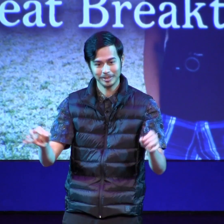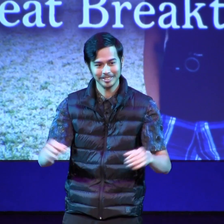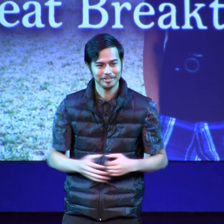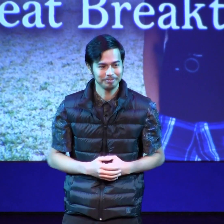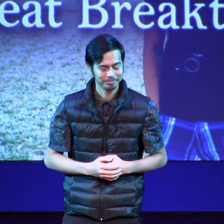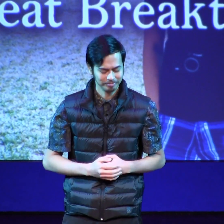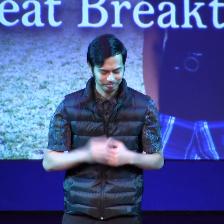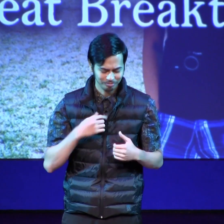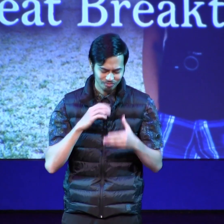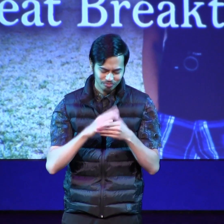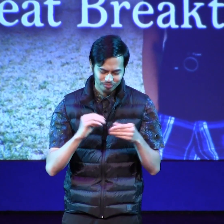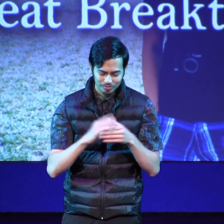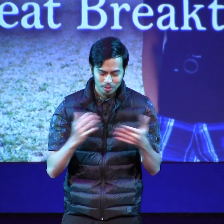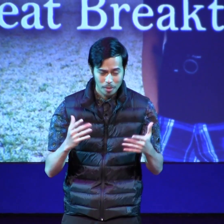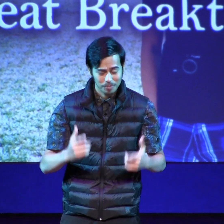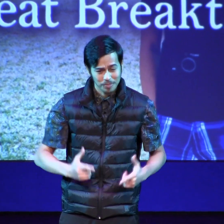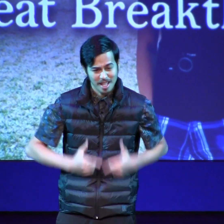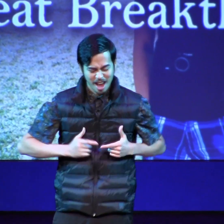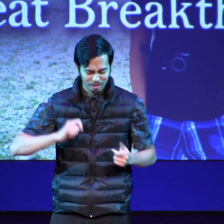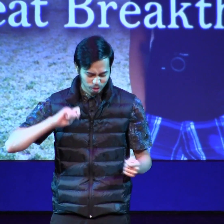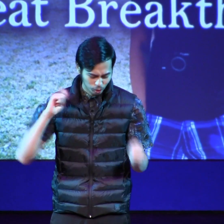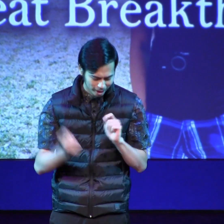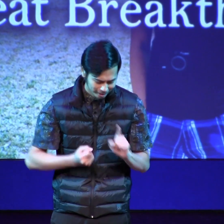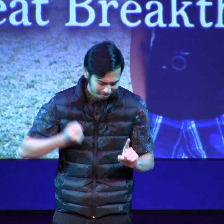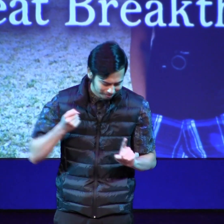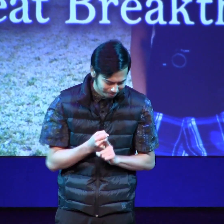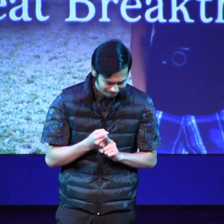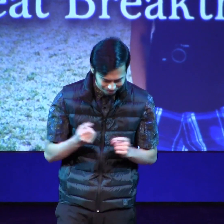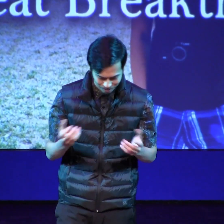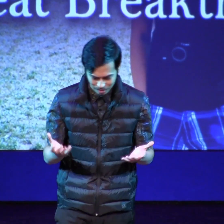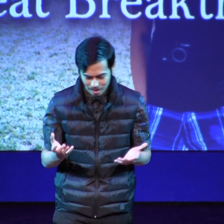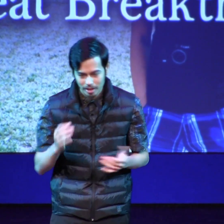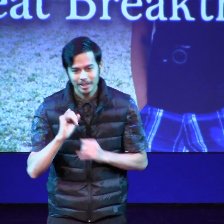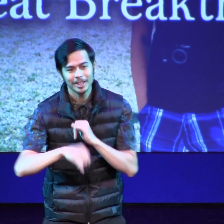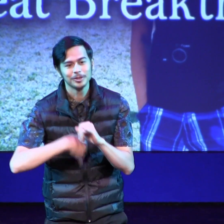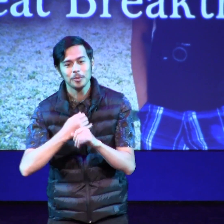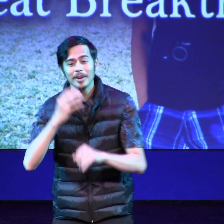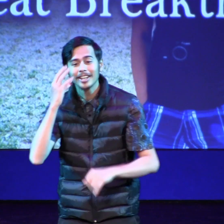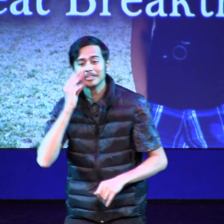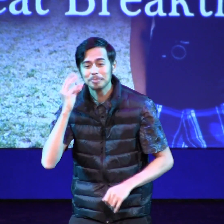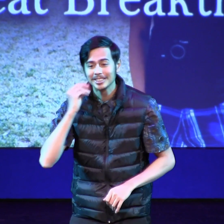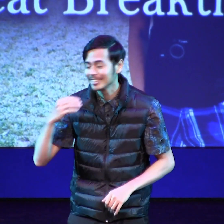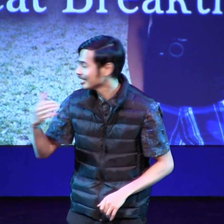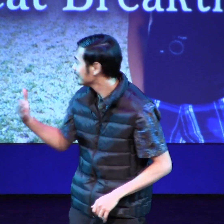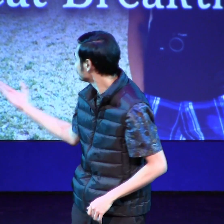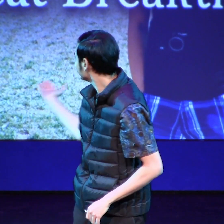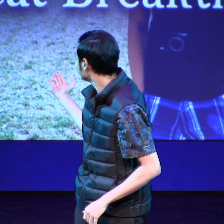Just keep in mind, ASL is my fourth language, and I had an experience that quite changed my life. It